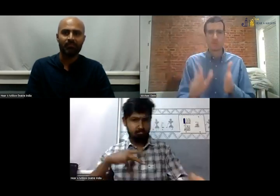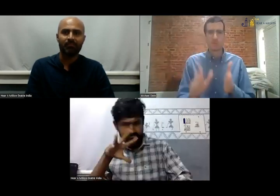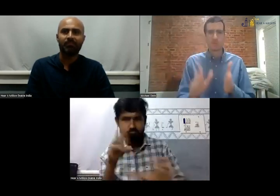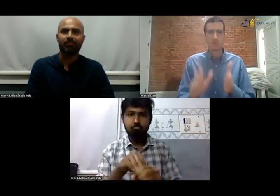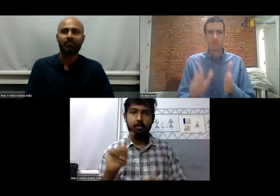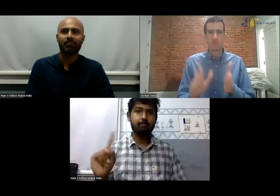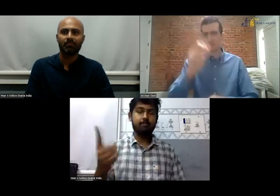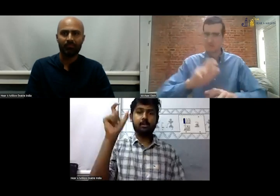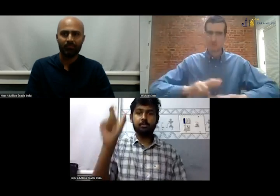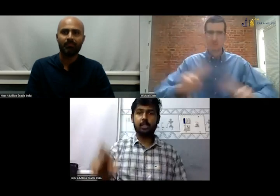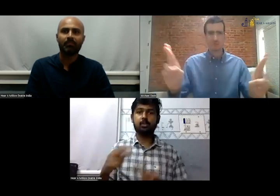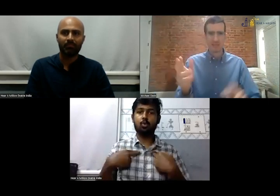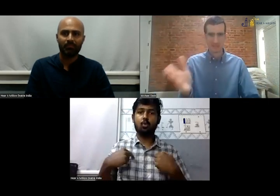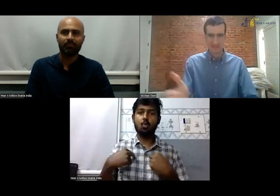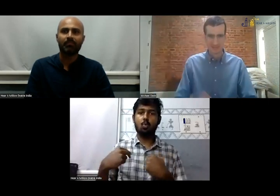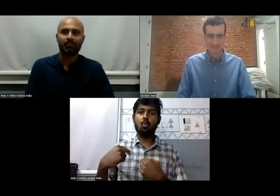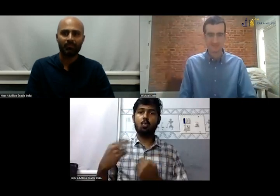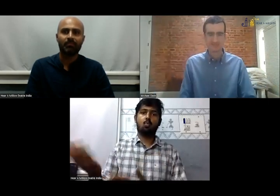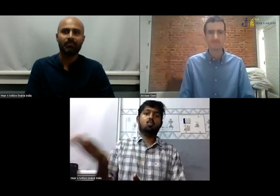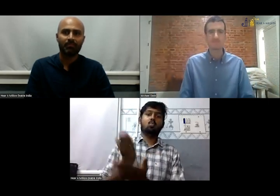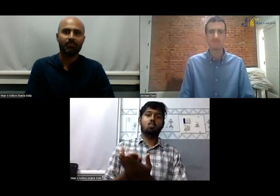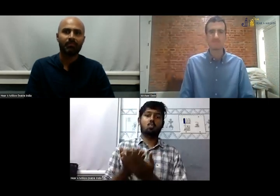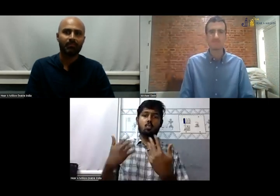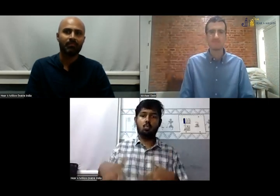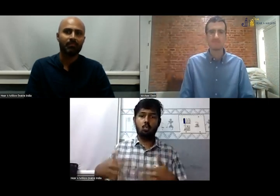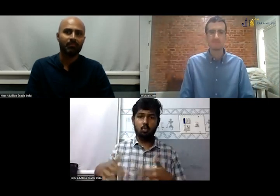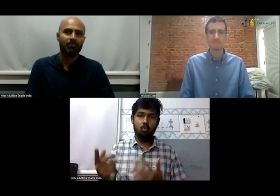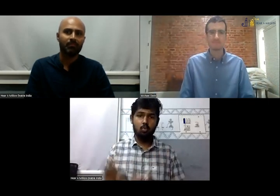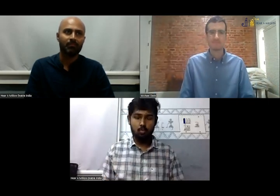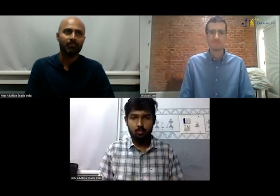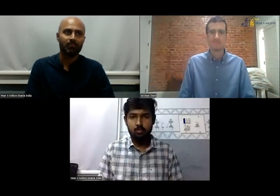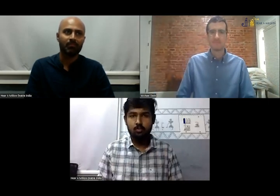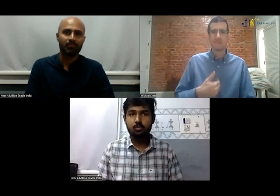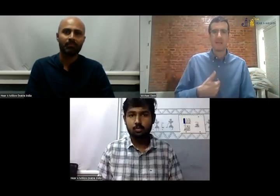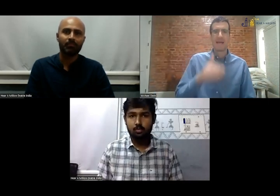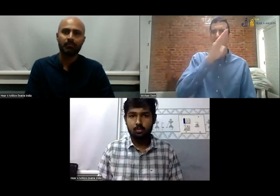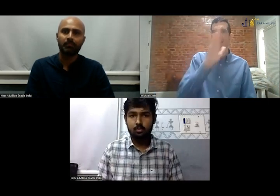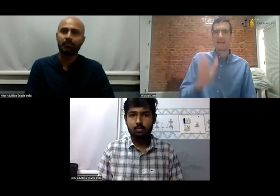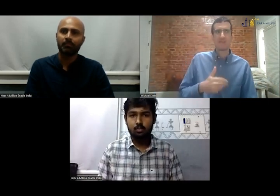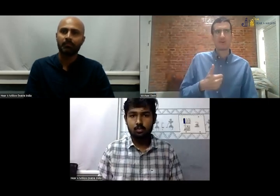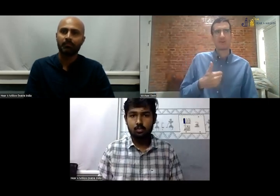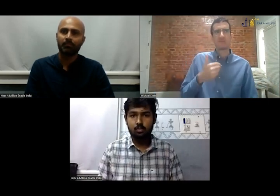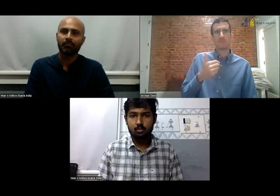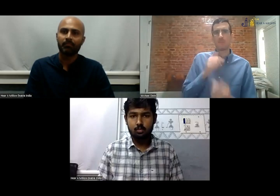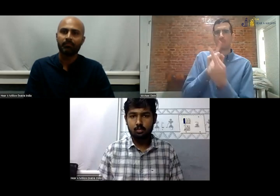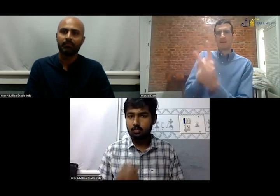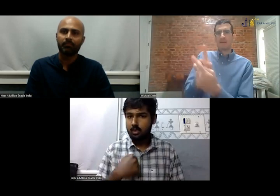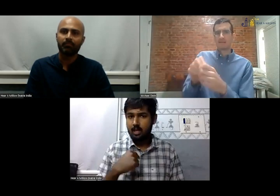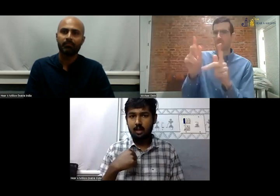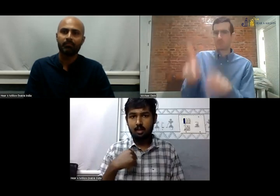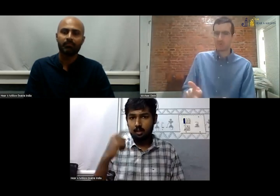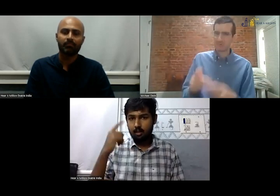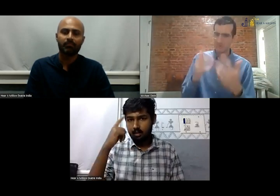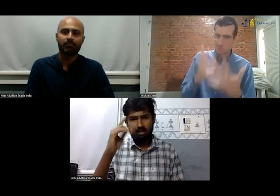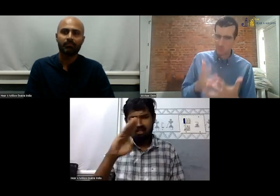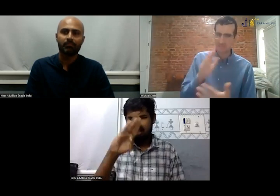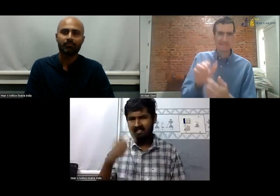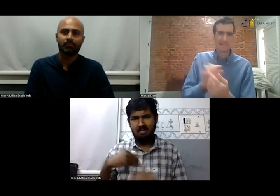and do LLB in India. And Sudamani was the first deaf woman who was ready to study law.